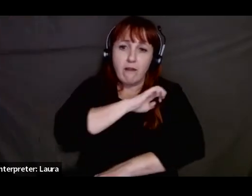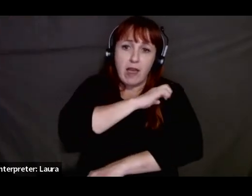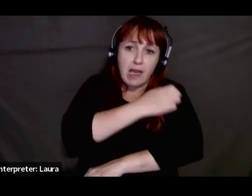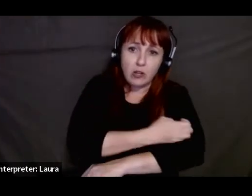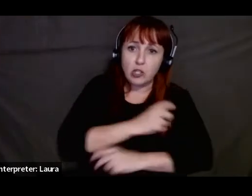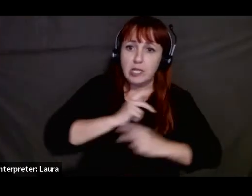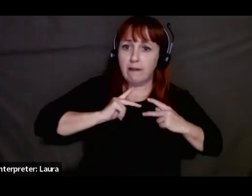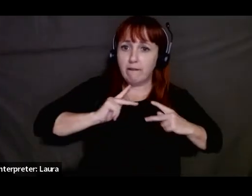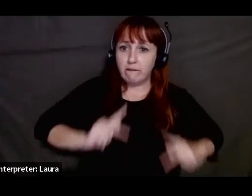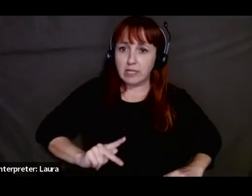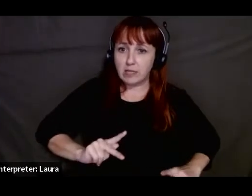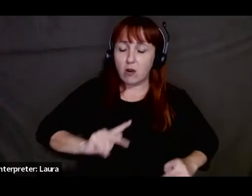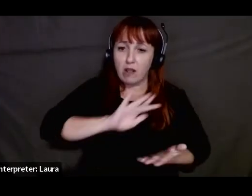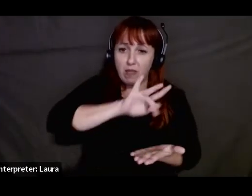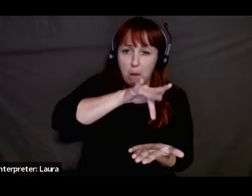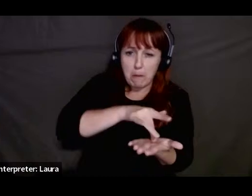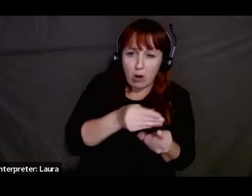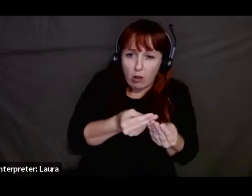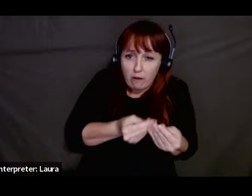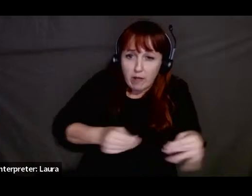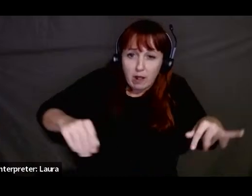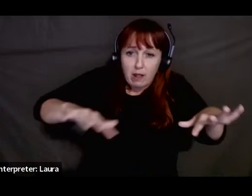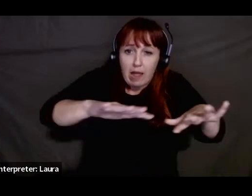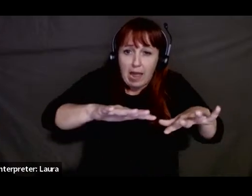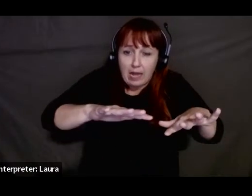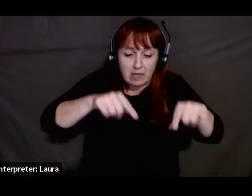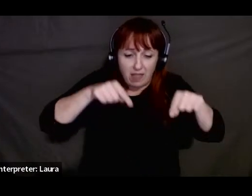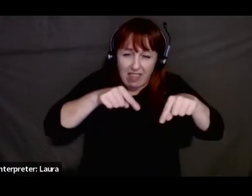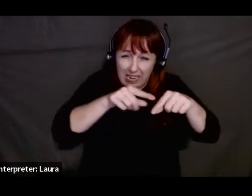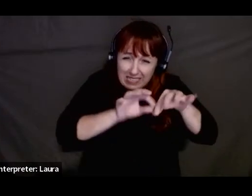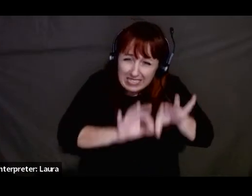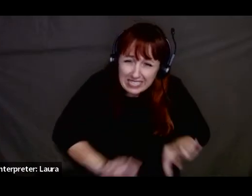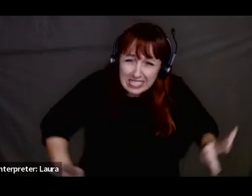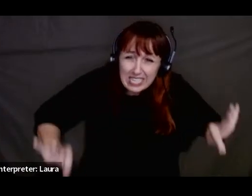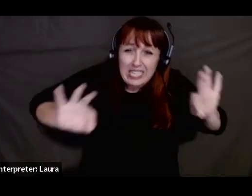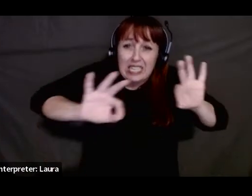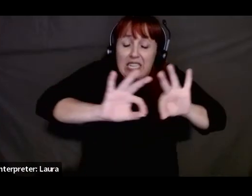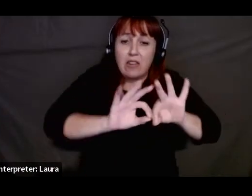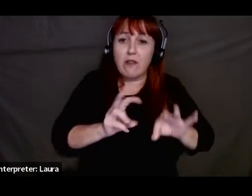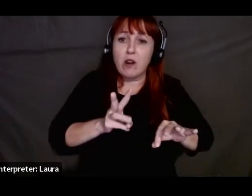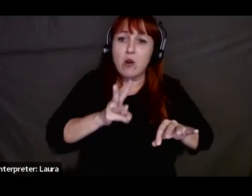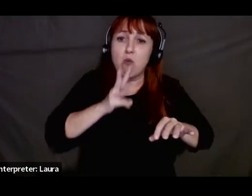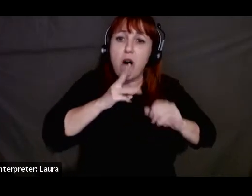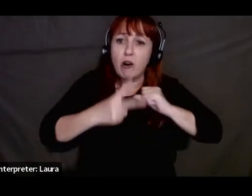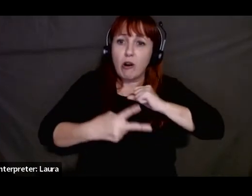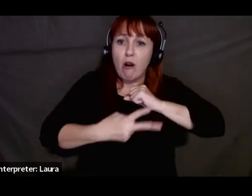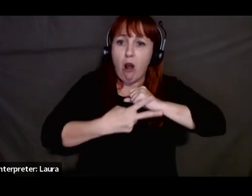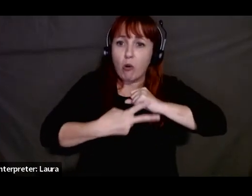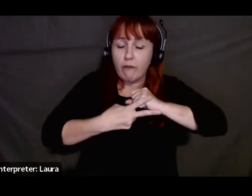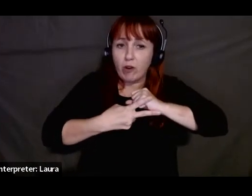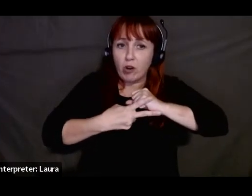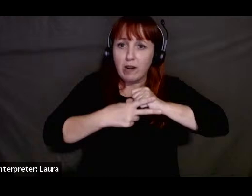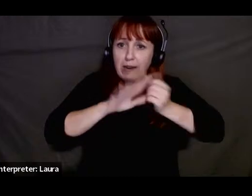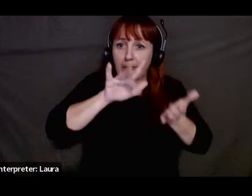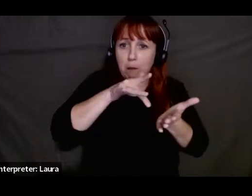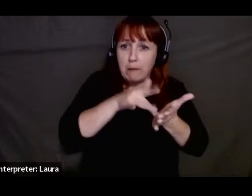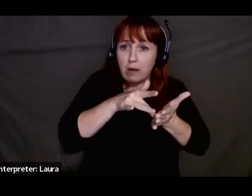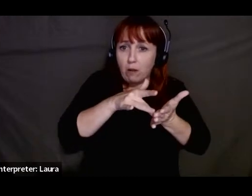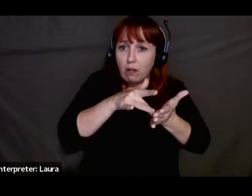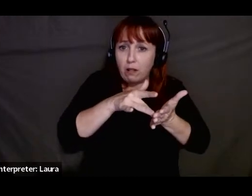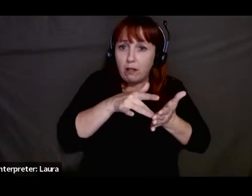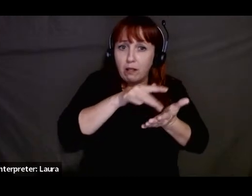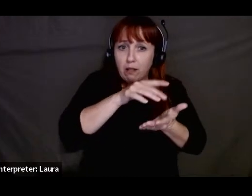island, and it sits on the middle of a significant water aquifer in the middle of this island here.